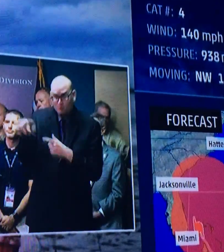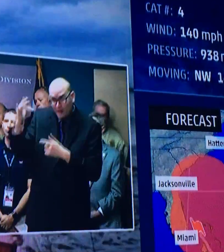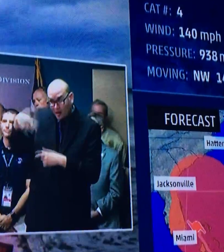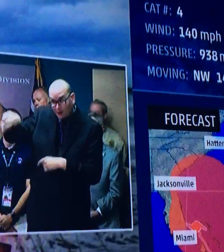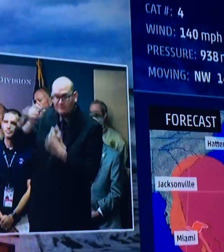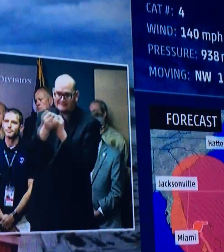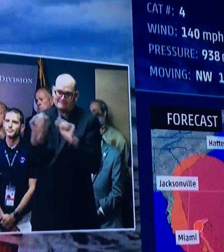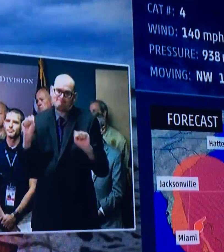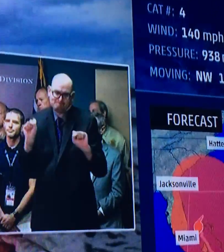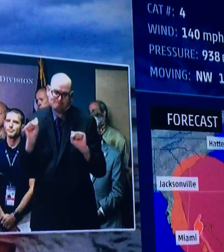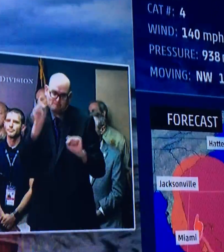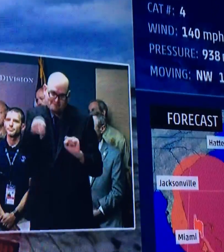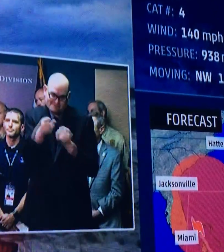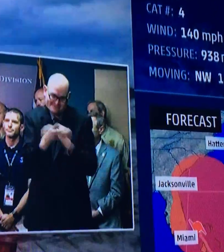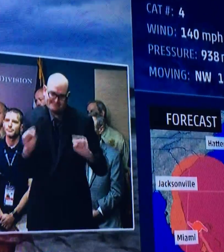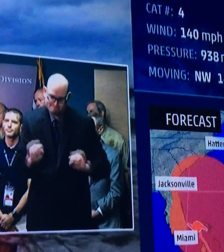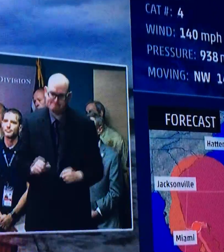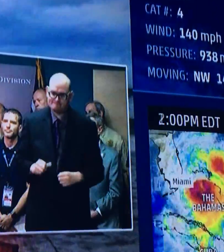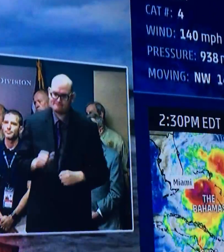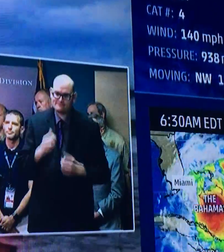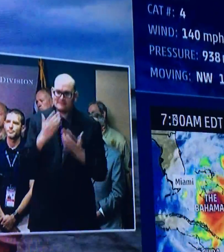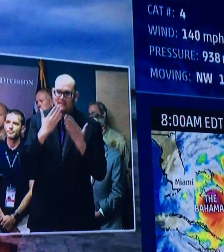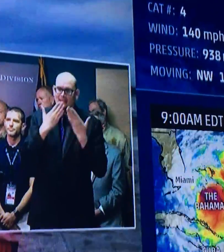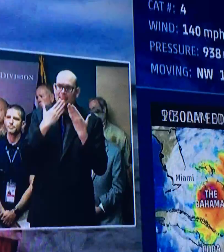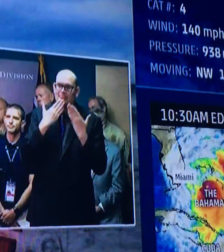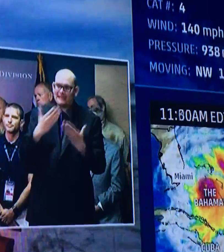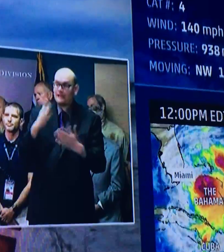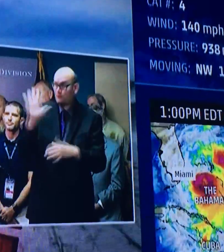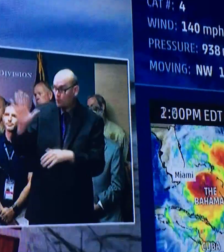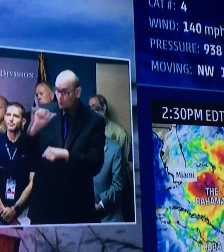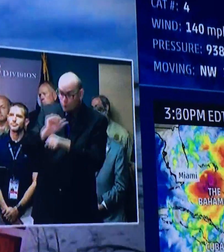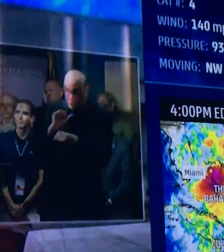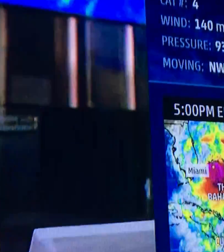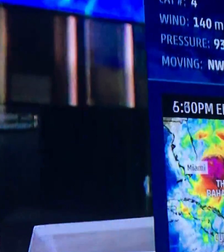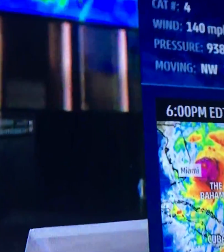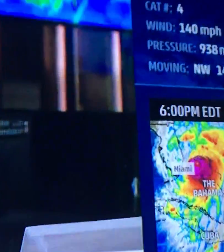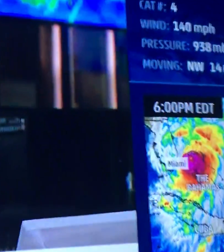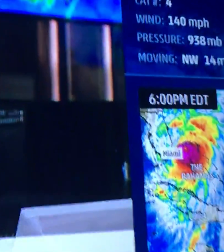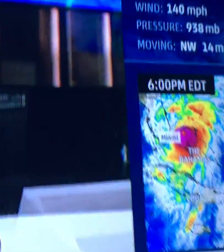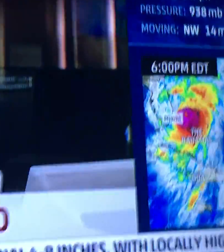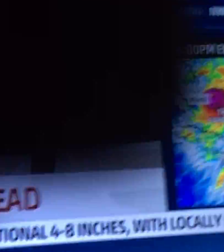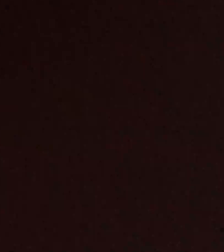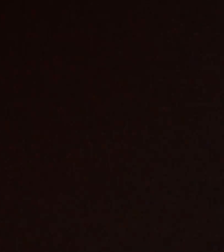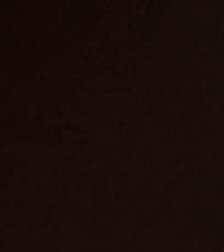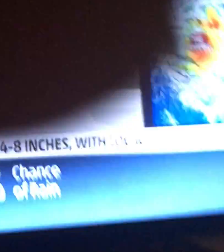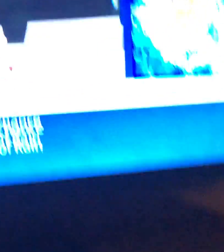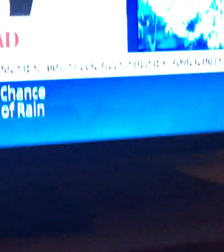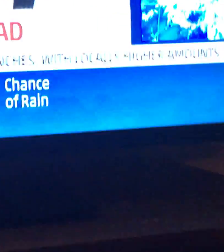and doing what they're supposed to. All right, Governor Nikki Haley of South Carolina offering some very important advice there about making sure that